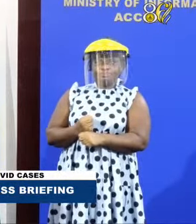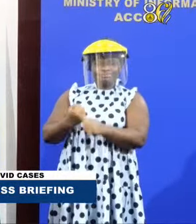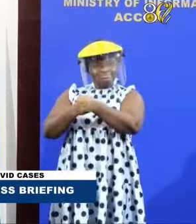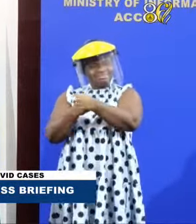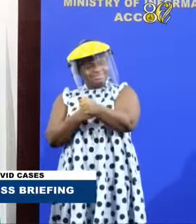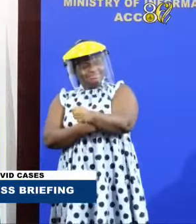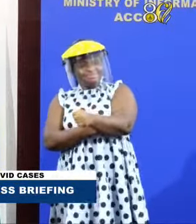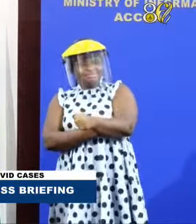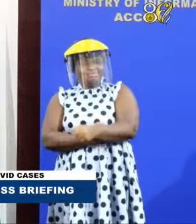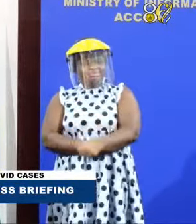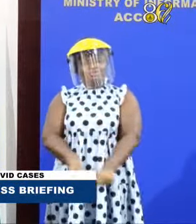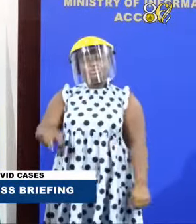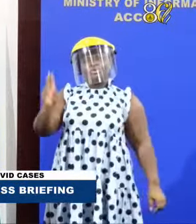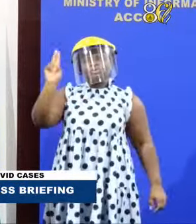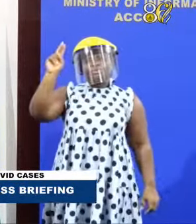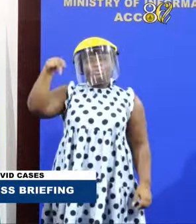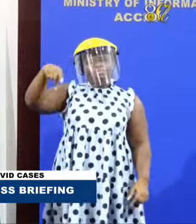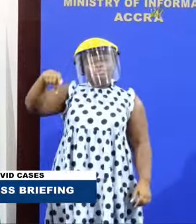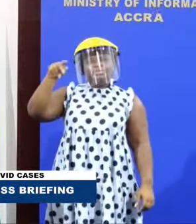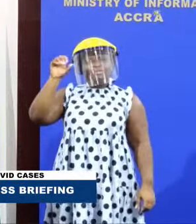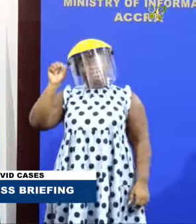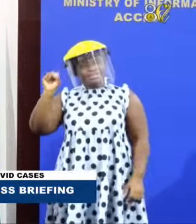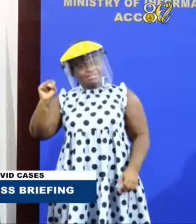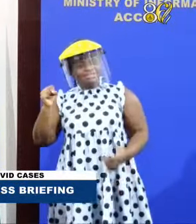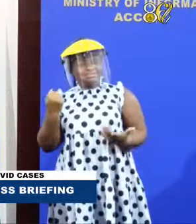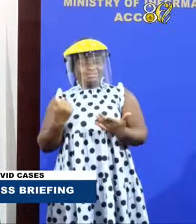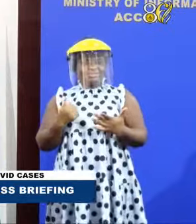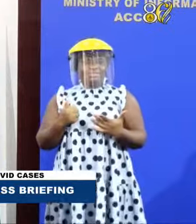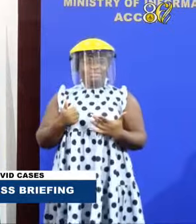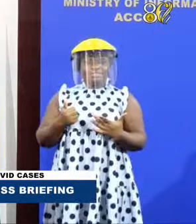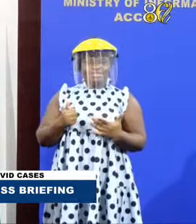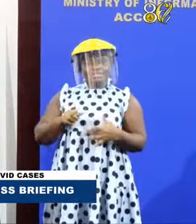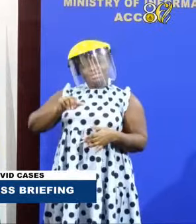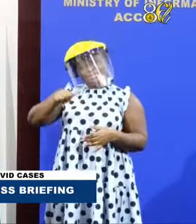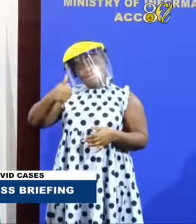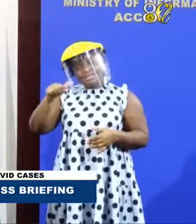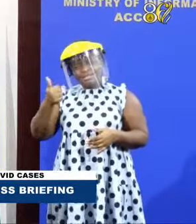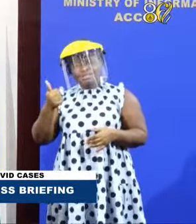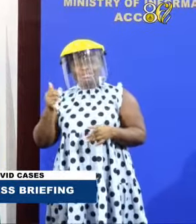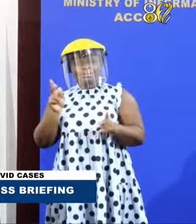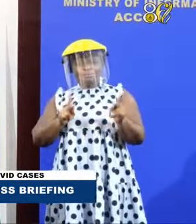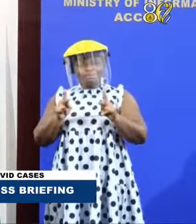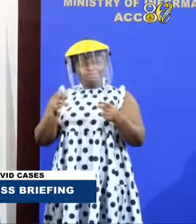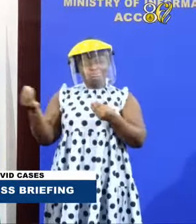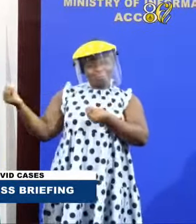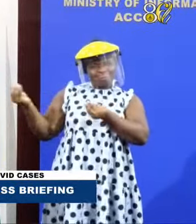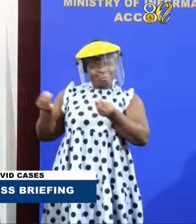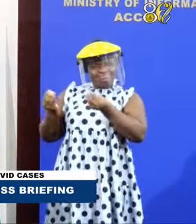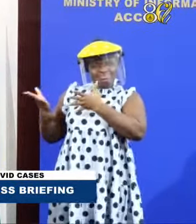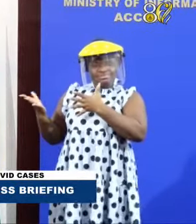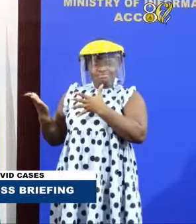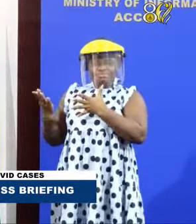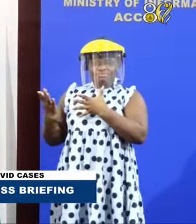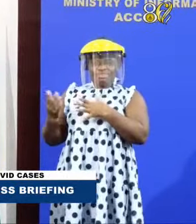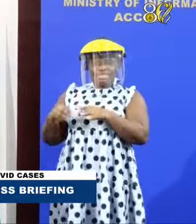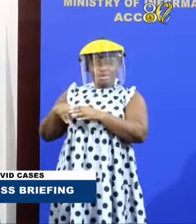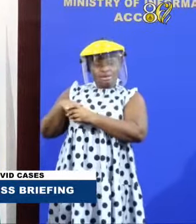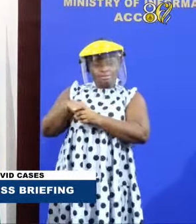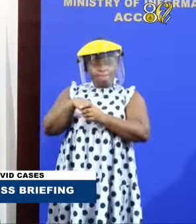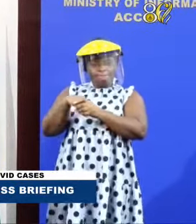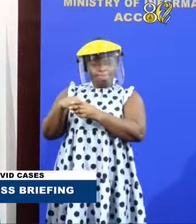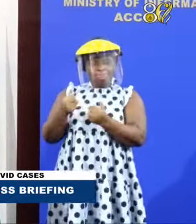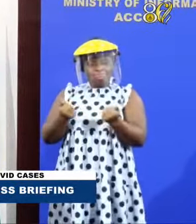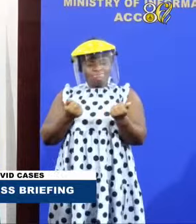support from UPS, about 16 of those fridges, and Cosmos also gave us a cold van